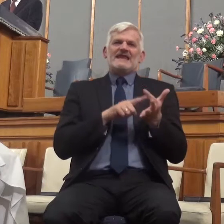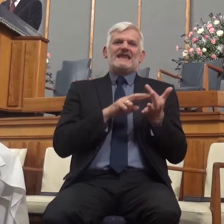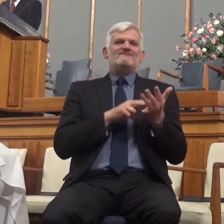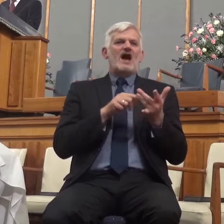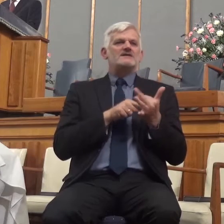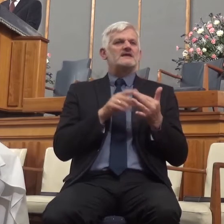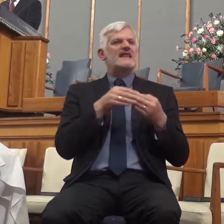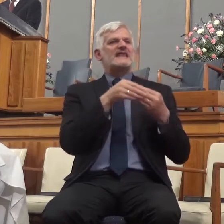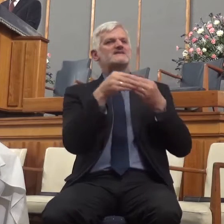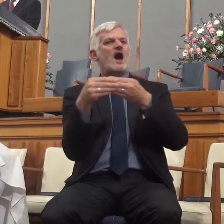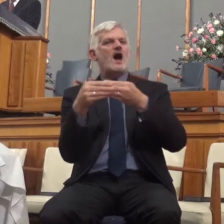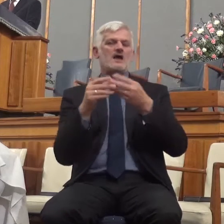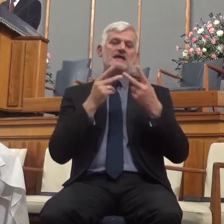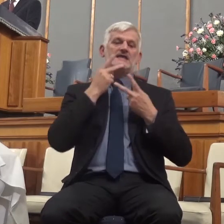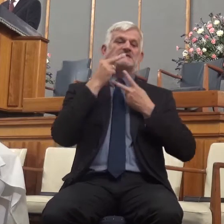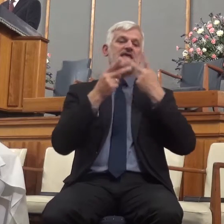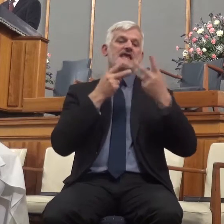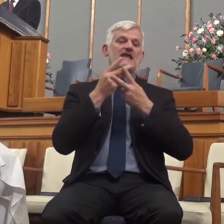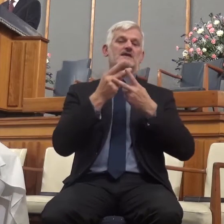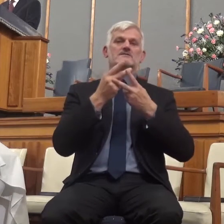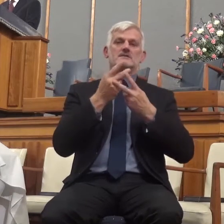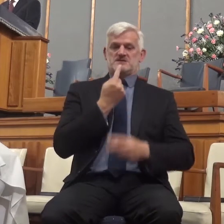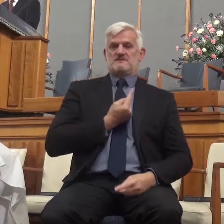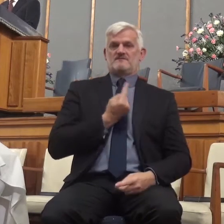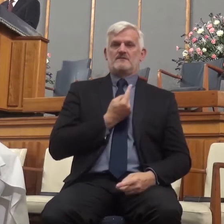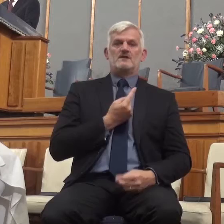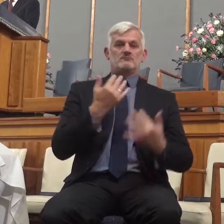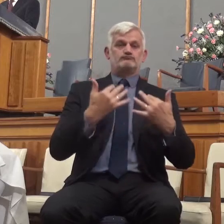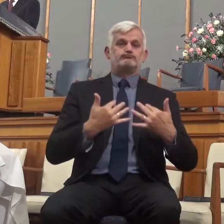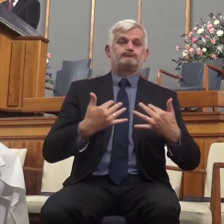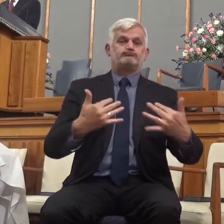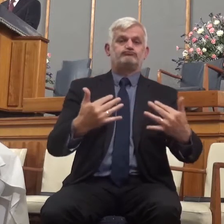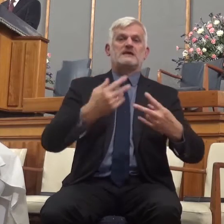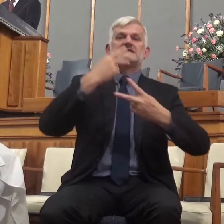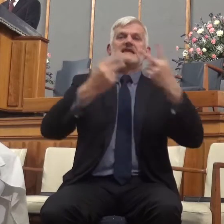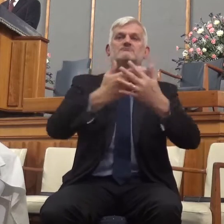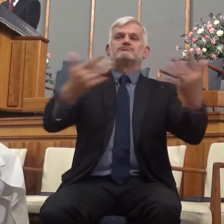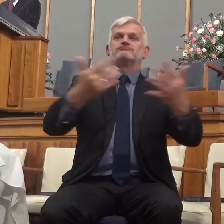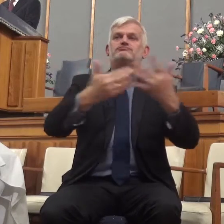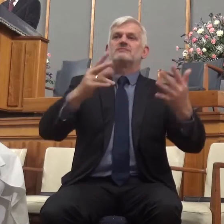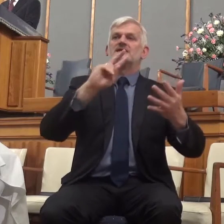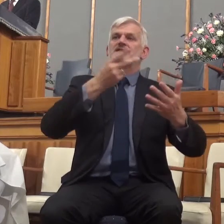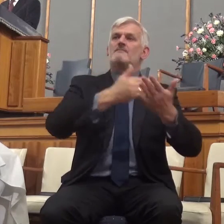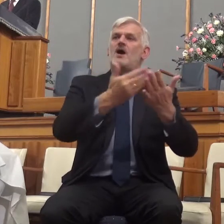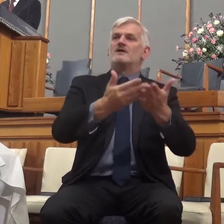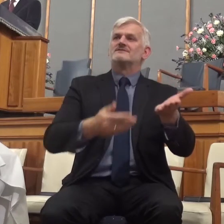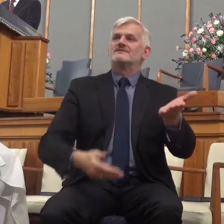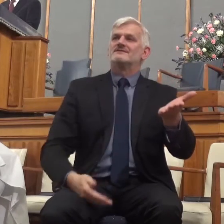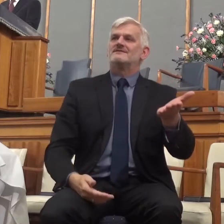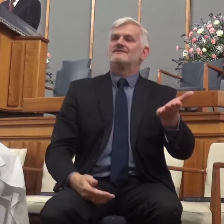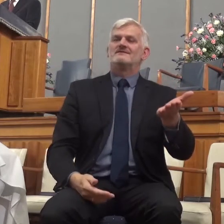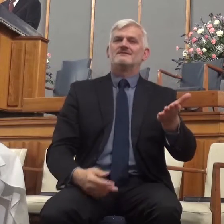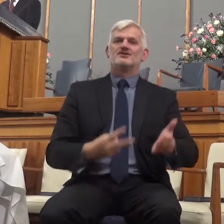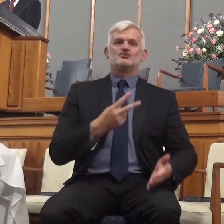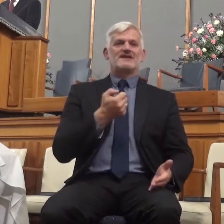then the people would respond and sing the second part of each verse. So 26 times, oh,